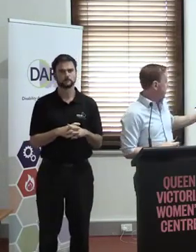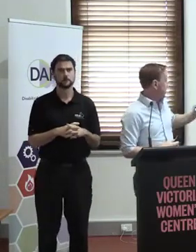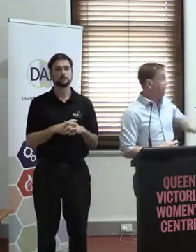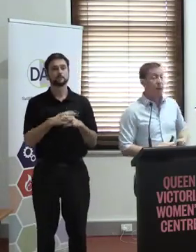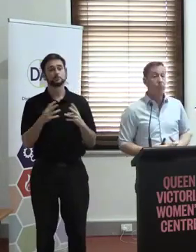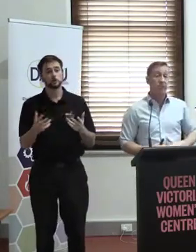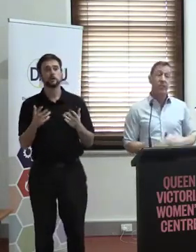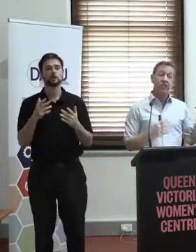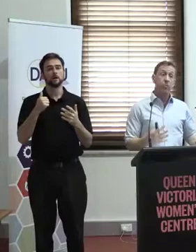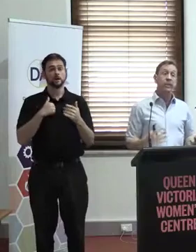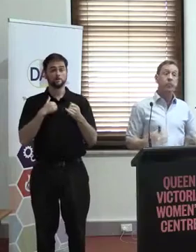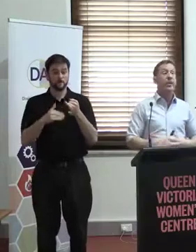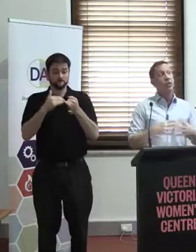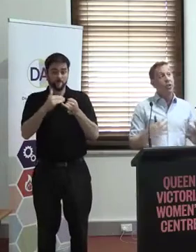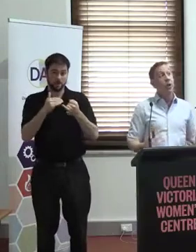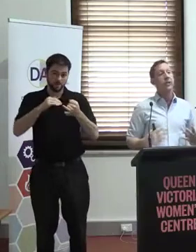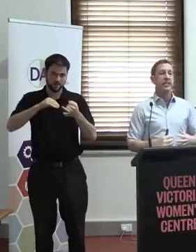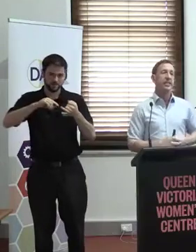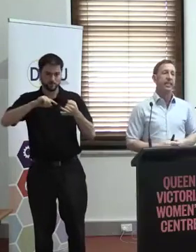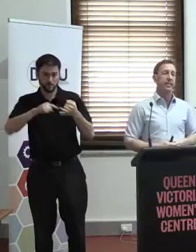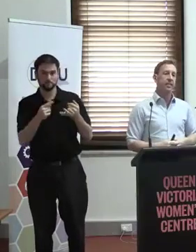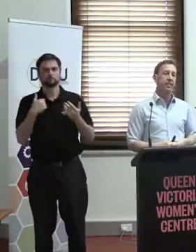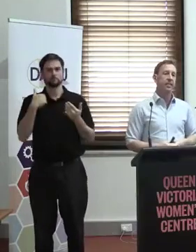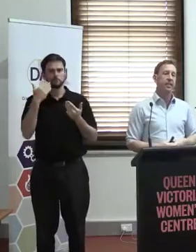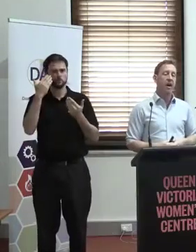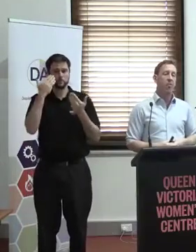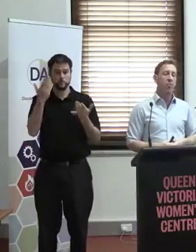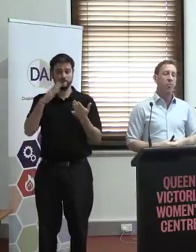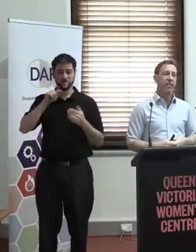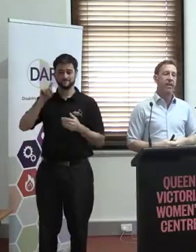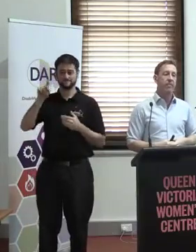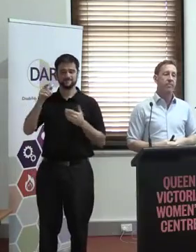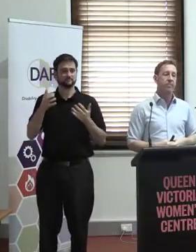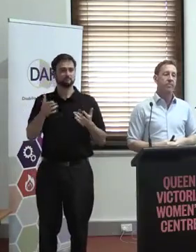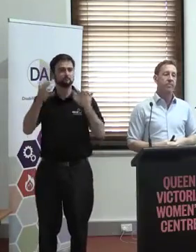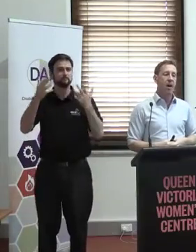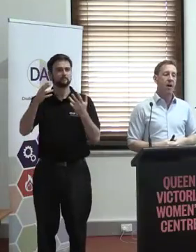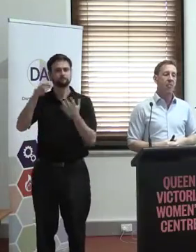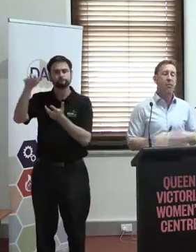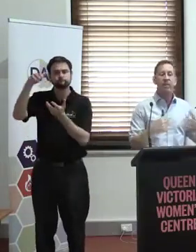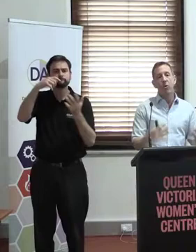Which brings me to the final point there, is we don't know in this data whether